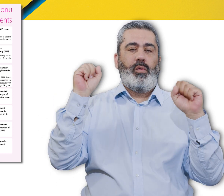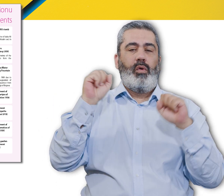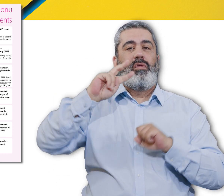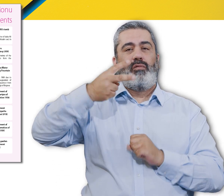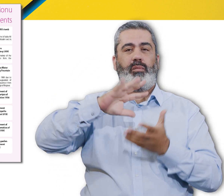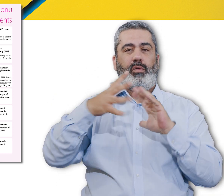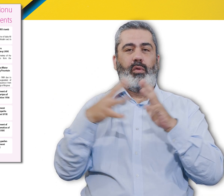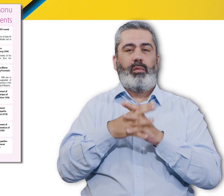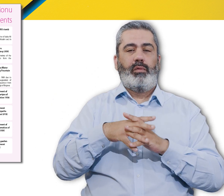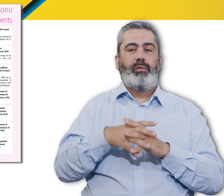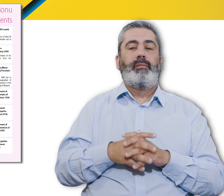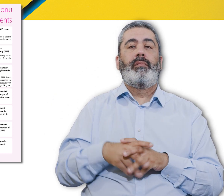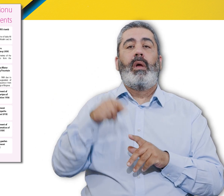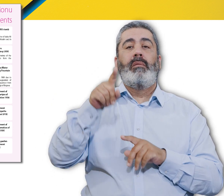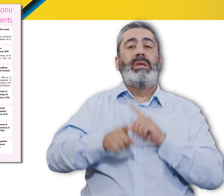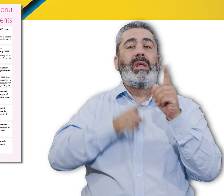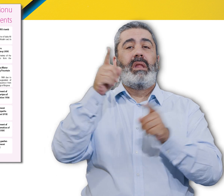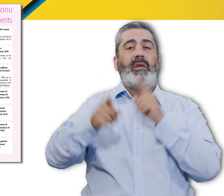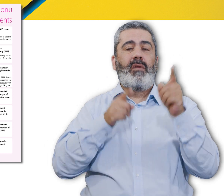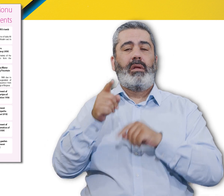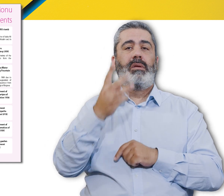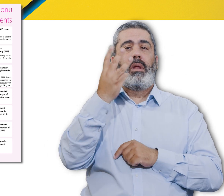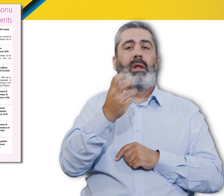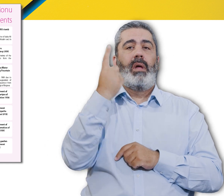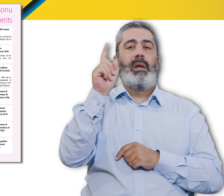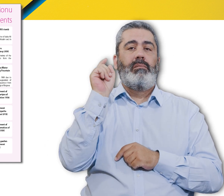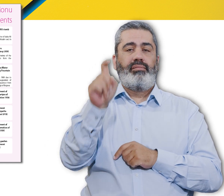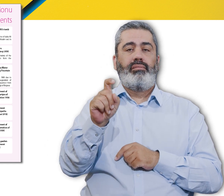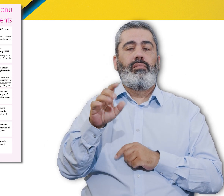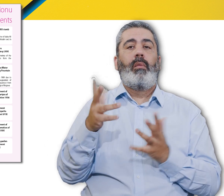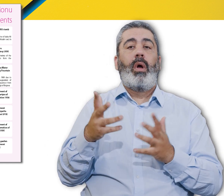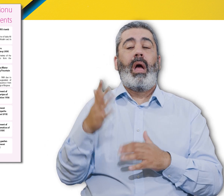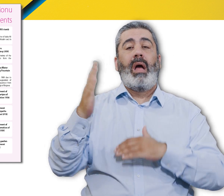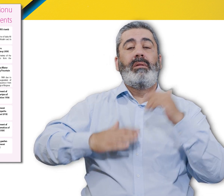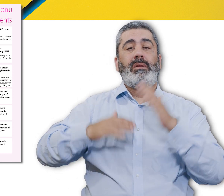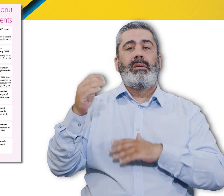Burait Aqueduct from the springs of Bogova. Monument of the Martyrs of the Nation